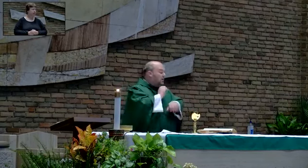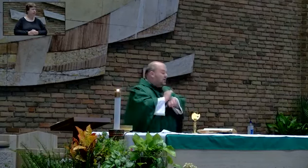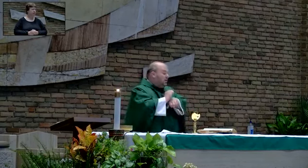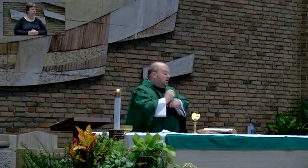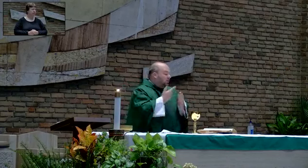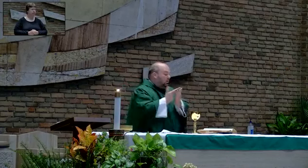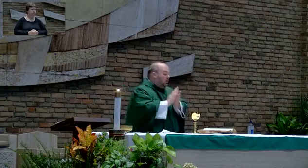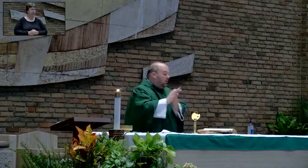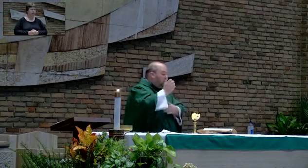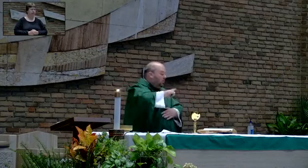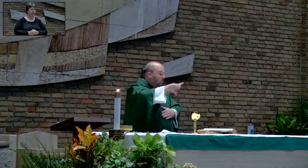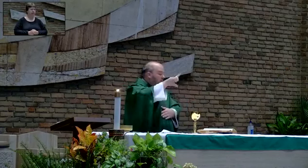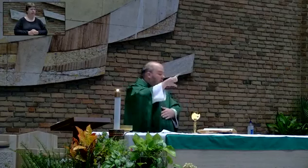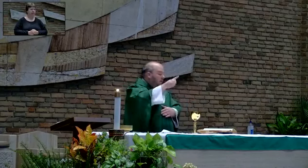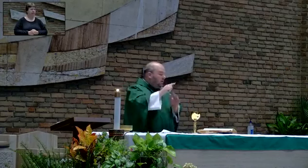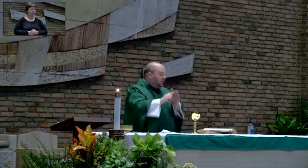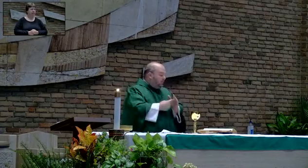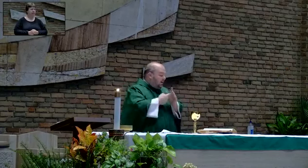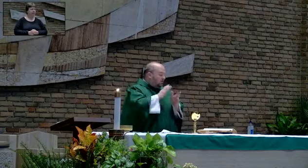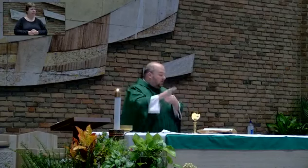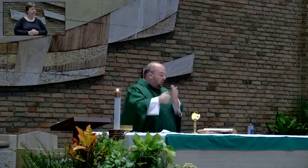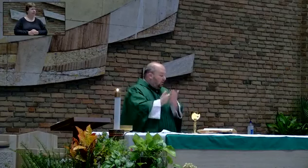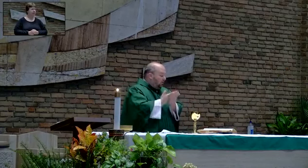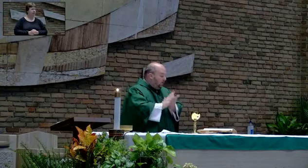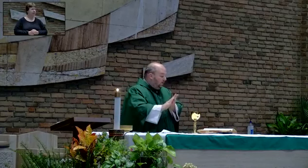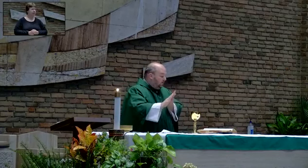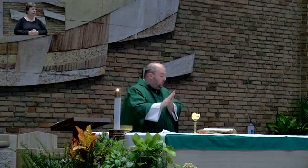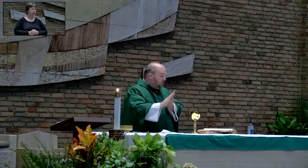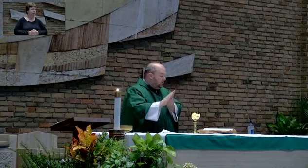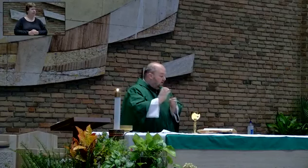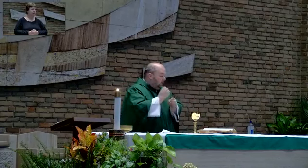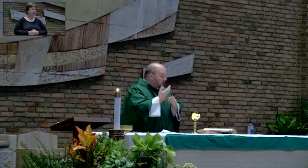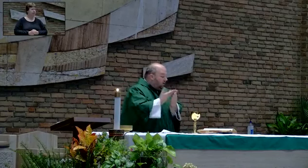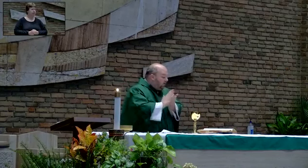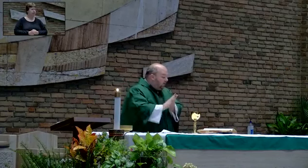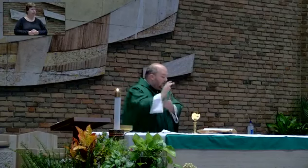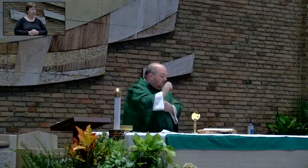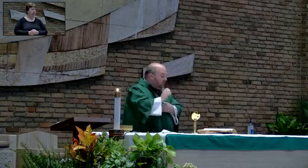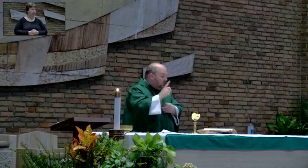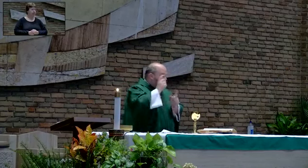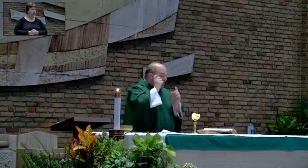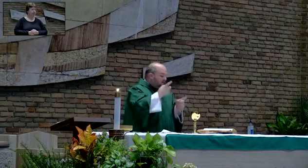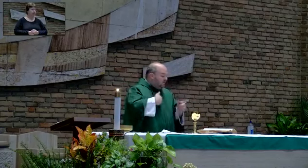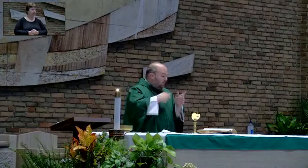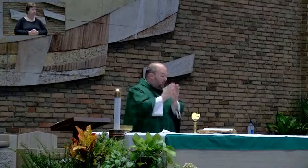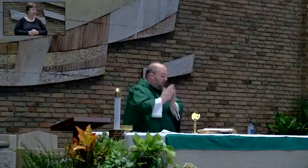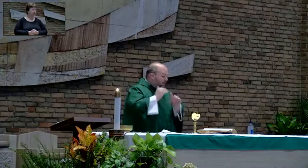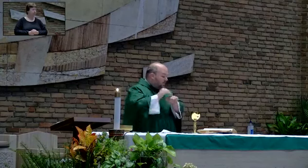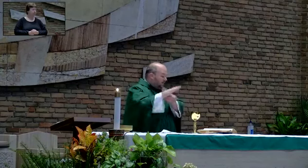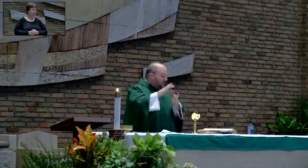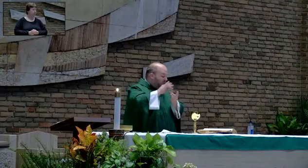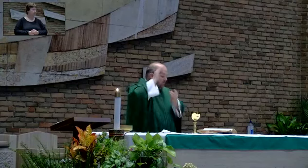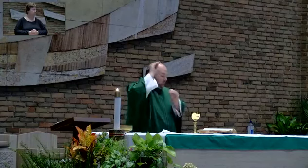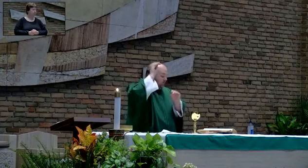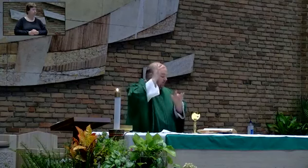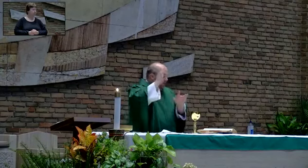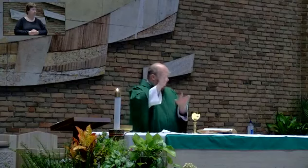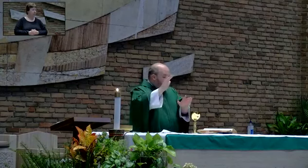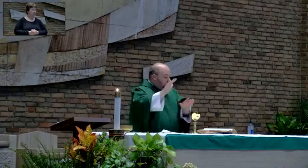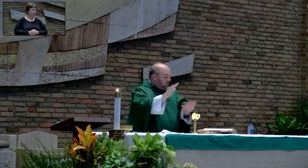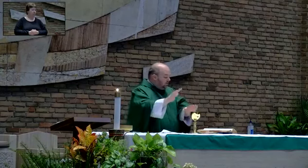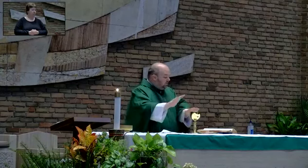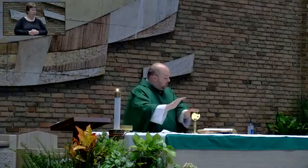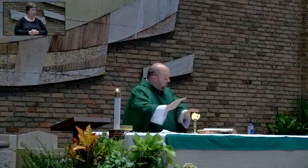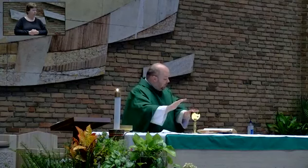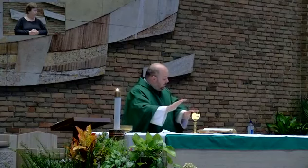You are indeed holy, O Lord, the fount of all holiness. Make holy, therefore, these gifts, we pray, by sending down your Spirit